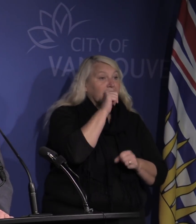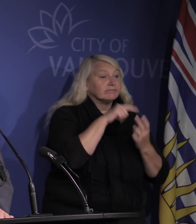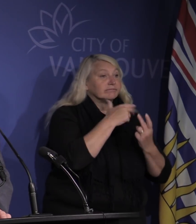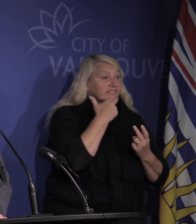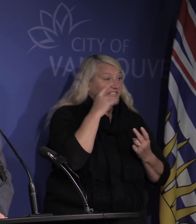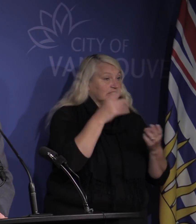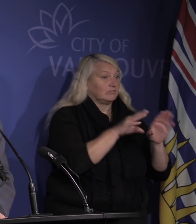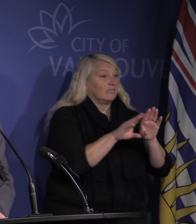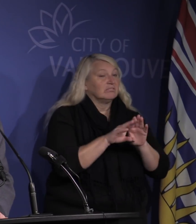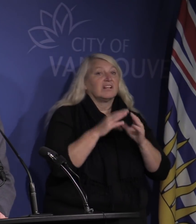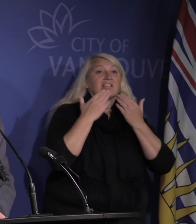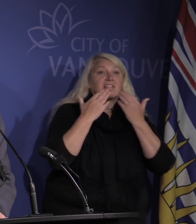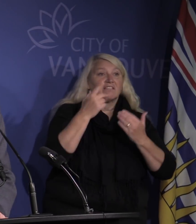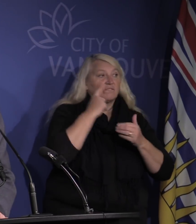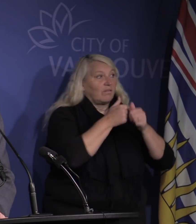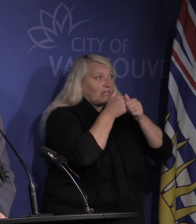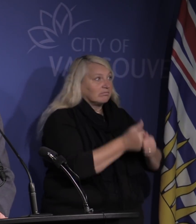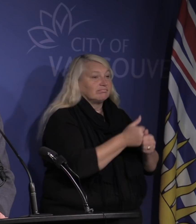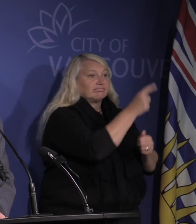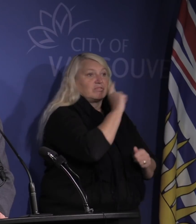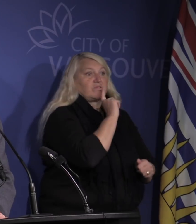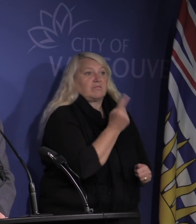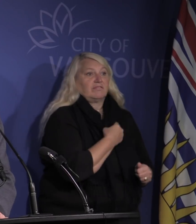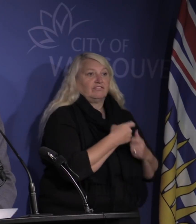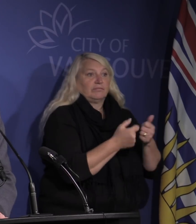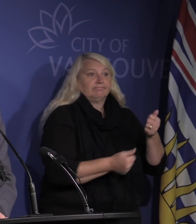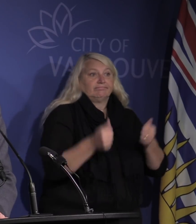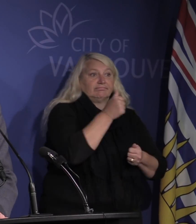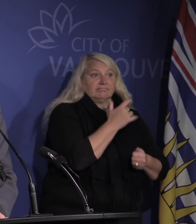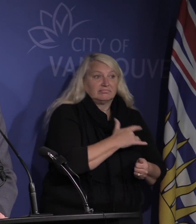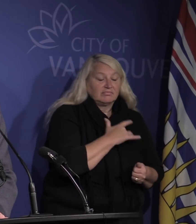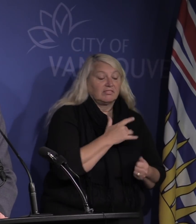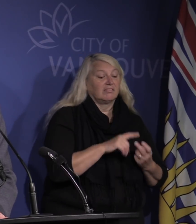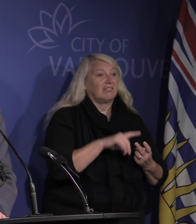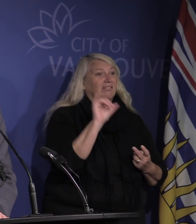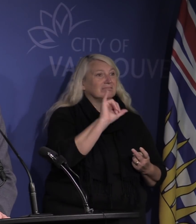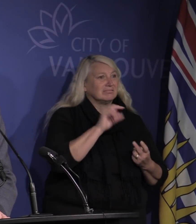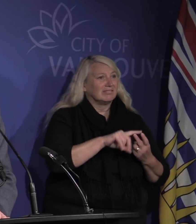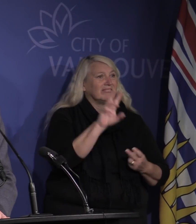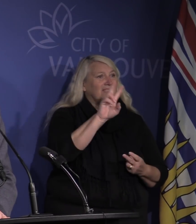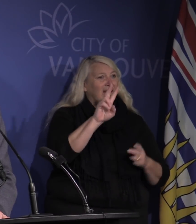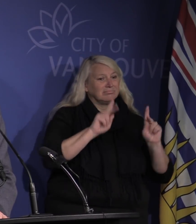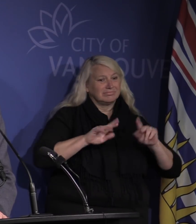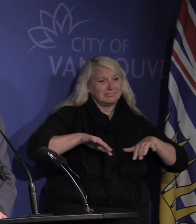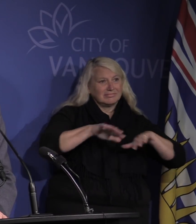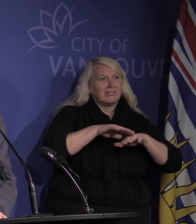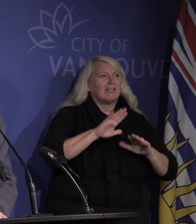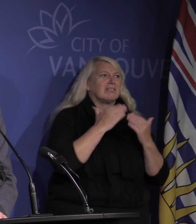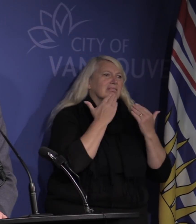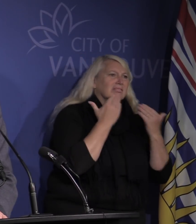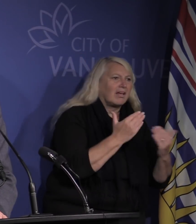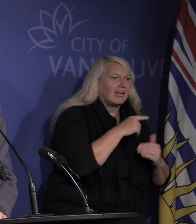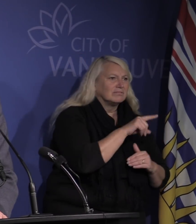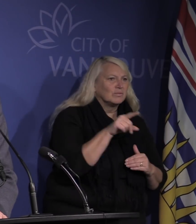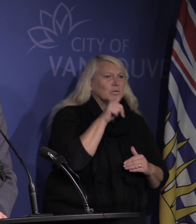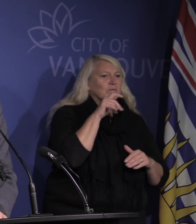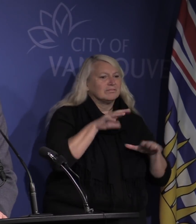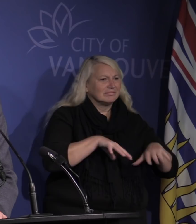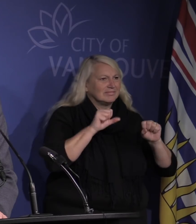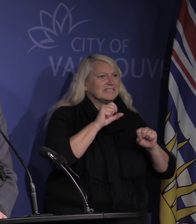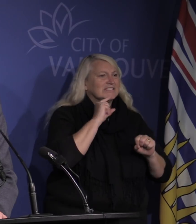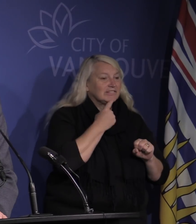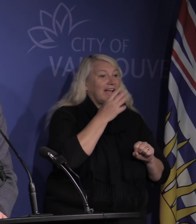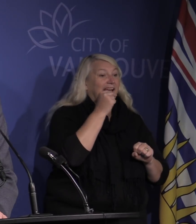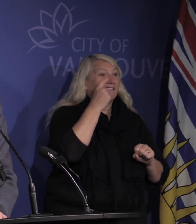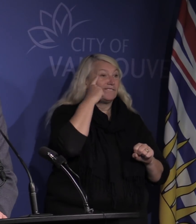the directives. Thank you, too, to the tens of thousands of Vancouver residents who also took these orders seriously and stayed home for